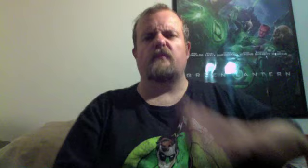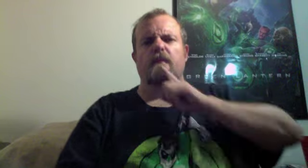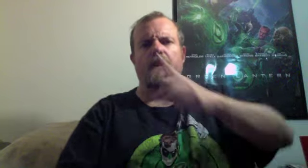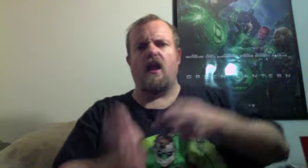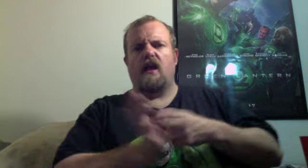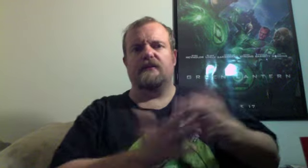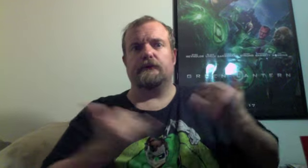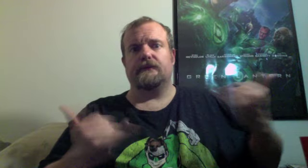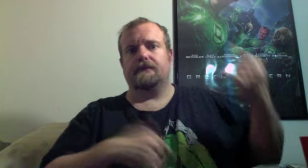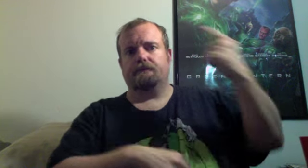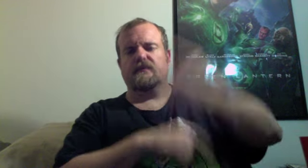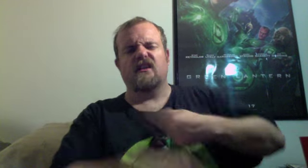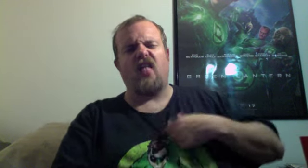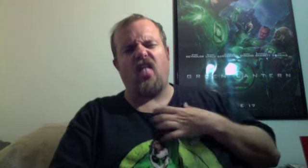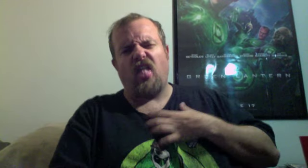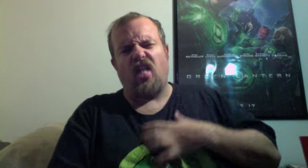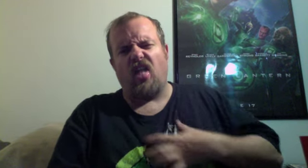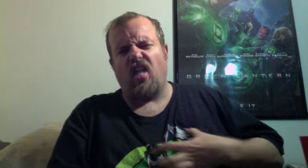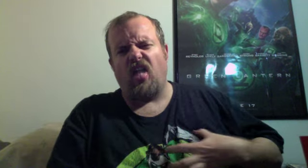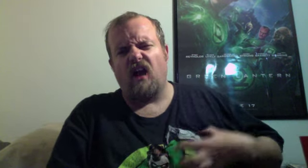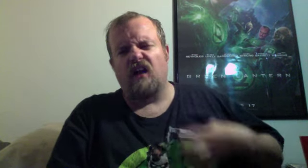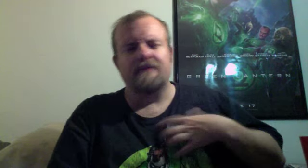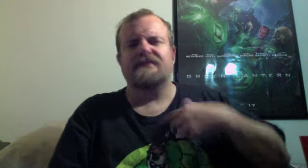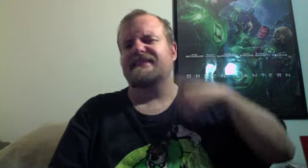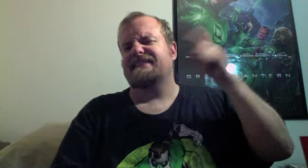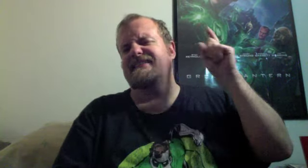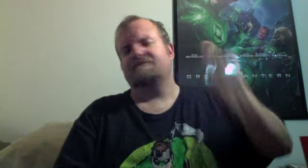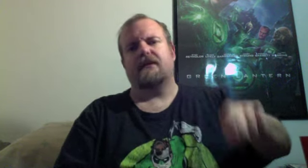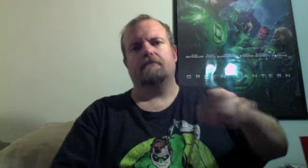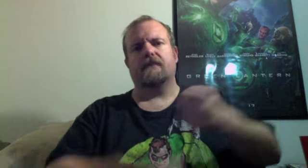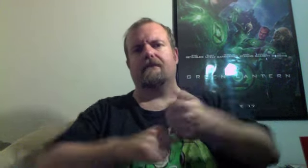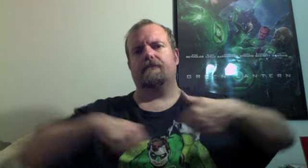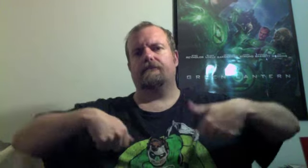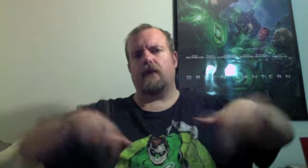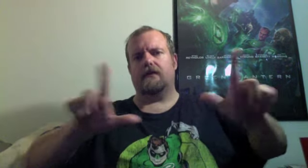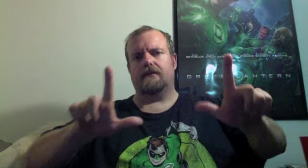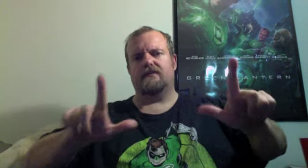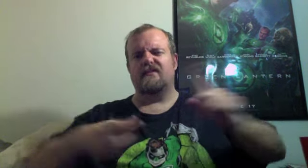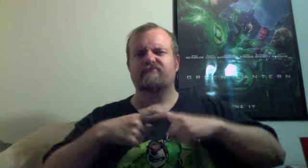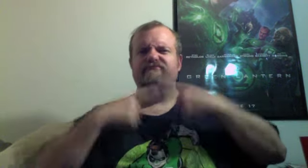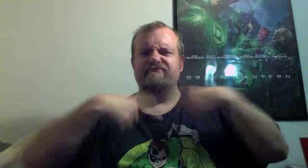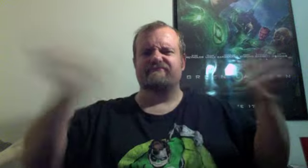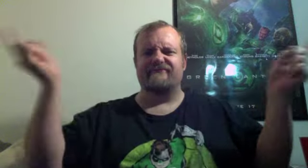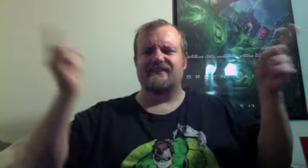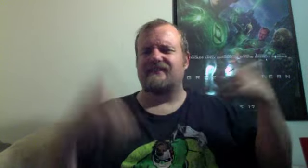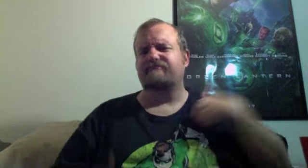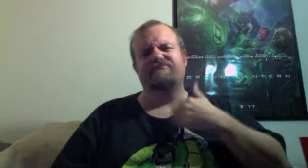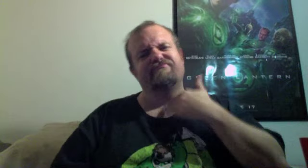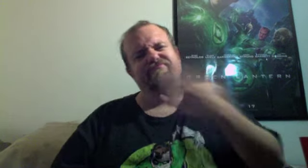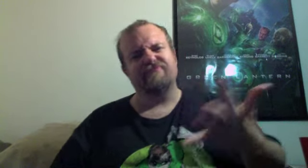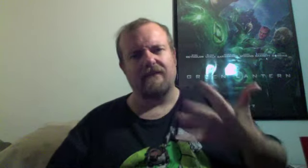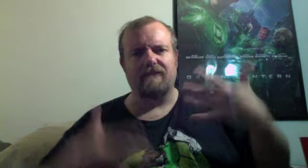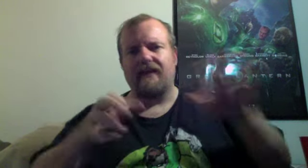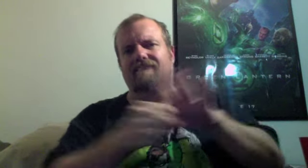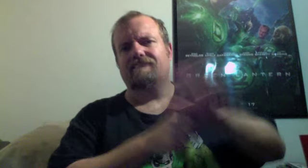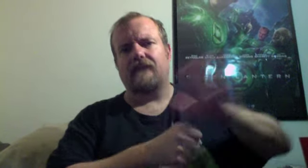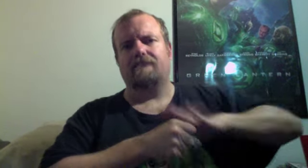They must now remove the pits before the prunes start to lose moisture and become too dry for the job to be done efficiently.